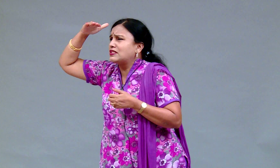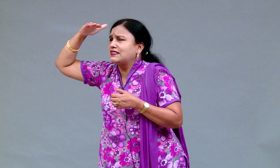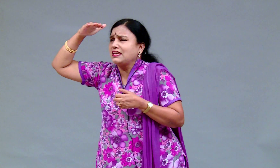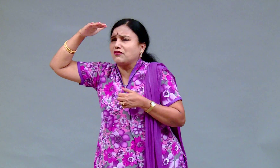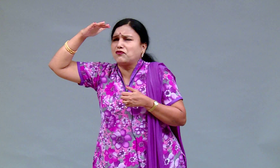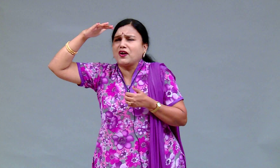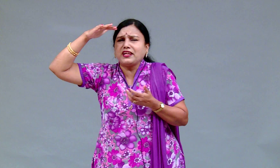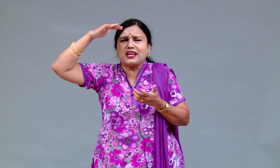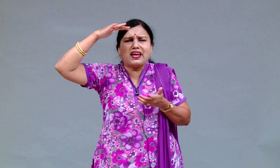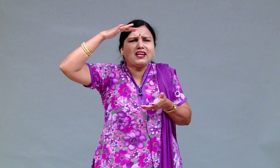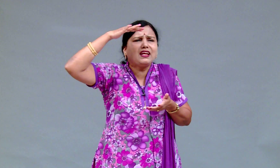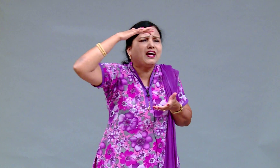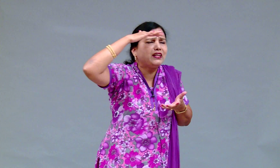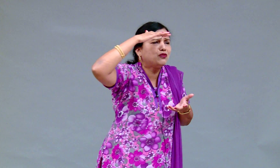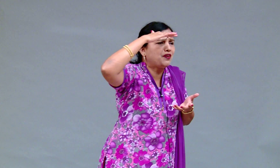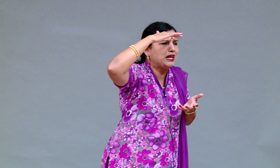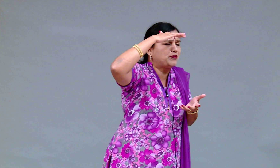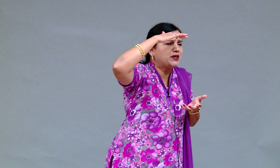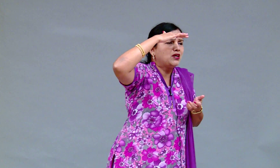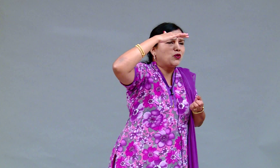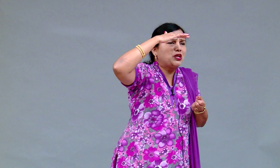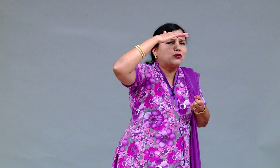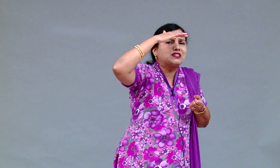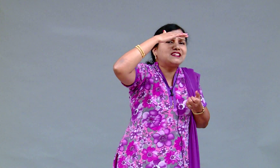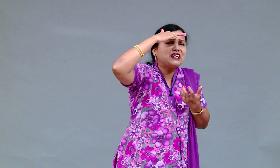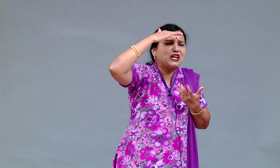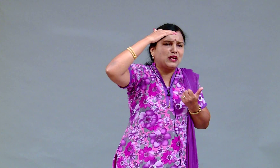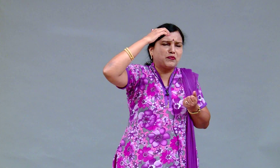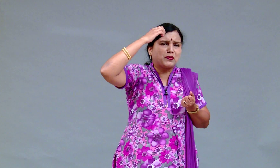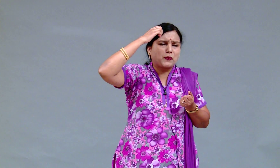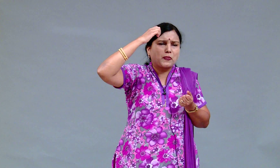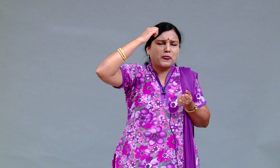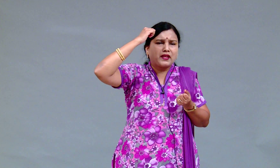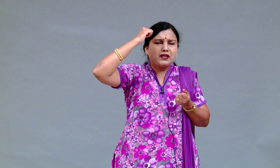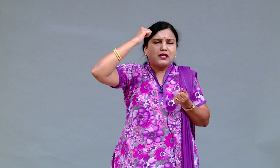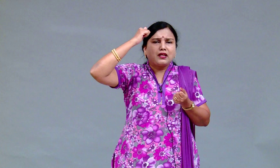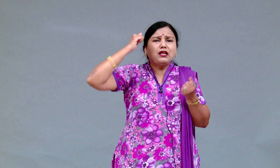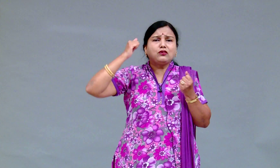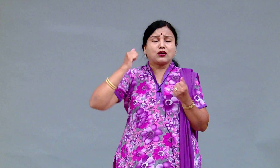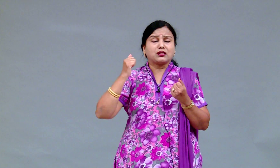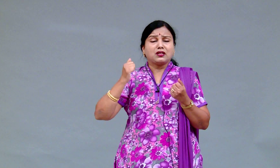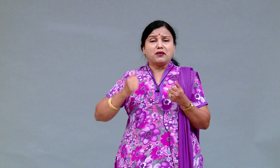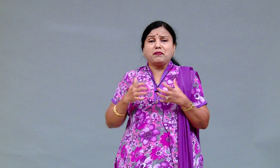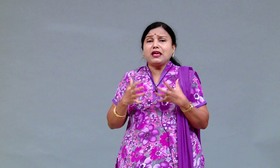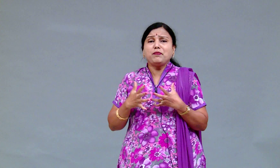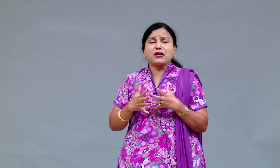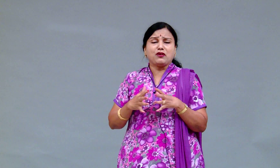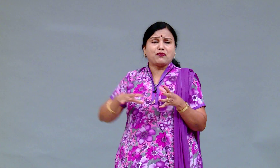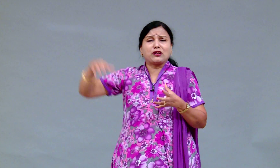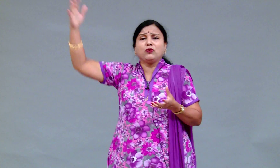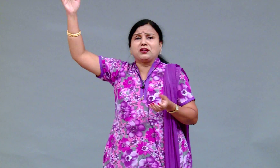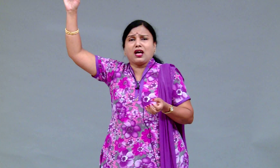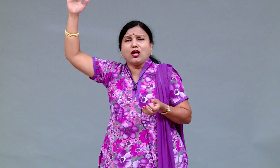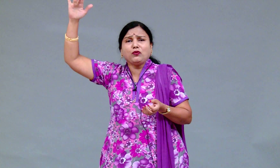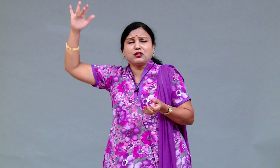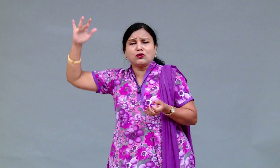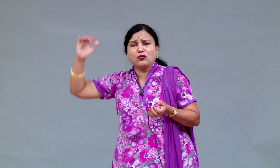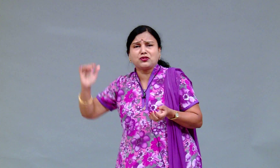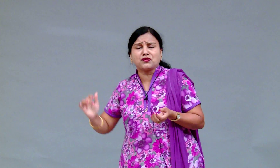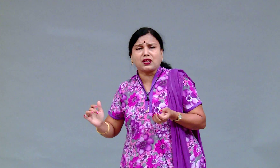see, find any kind of help, he could seek help. He thought, maybe if I go down the tall tree,